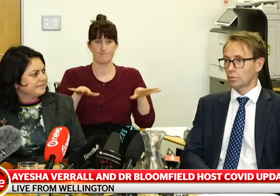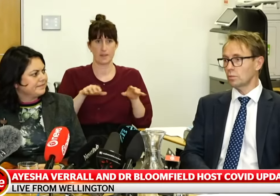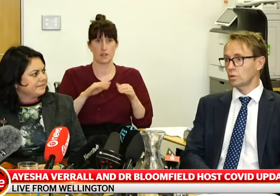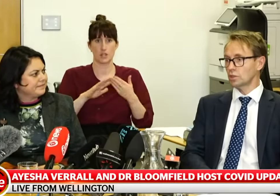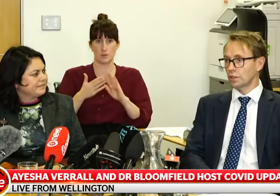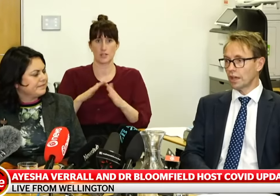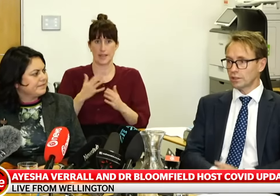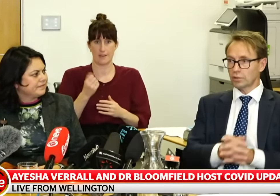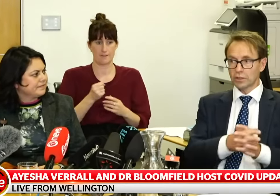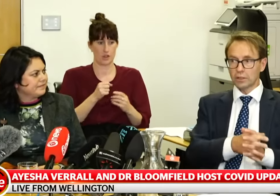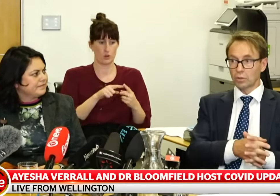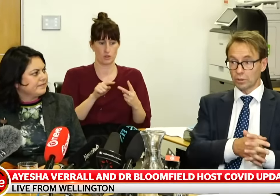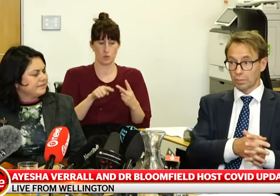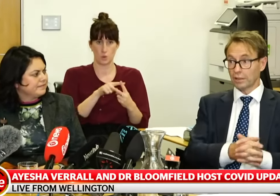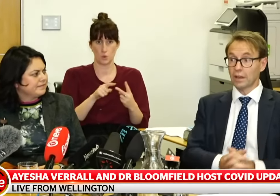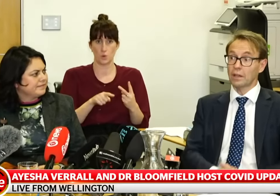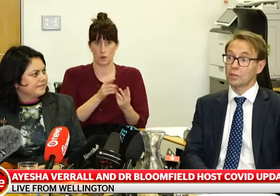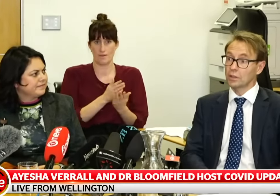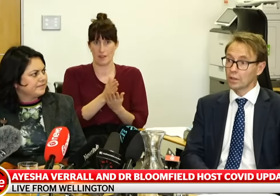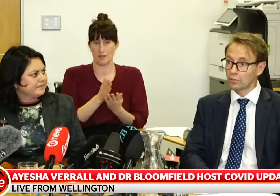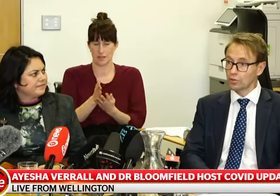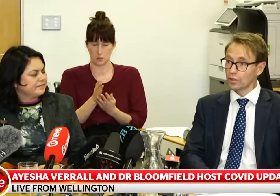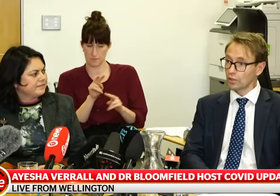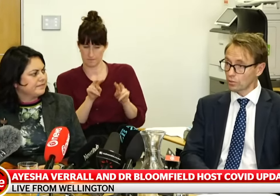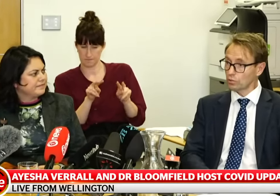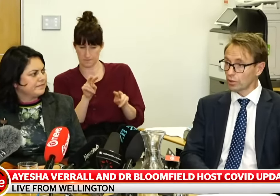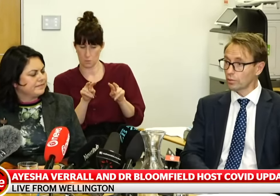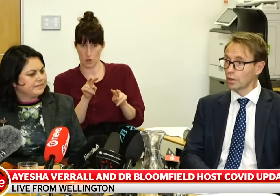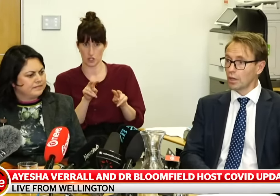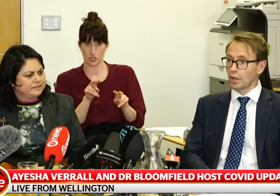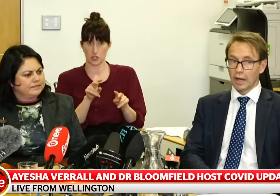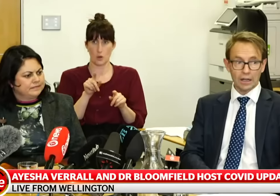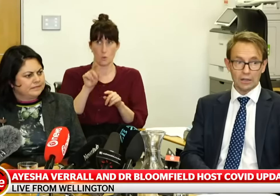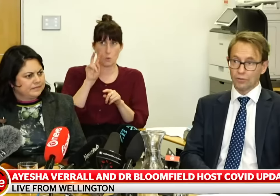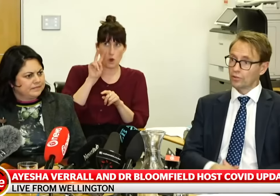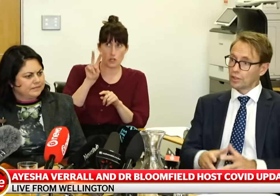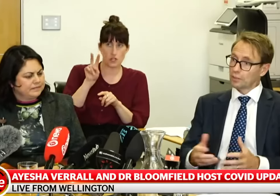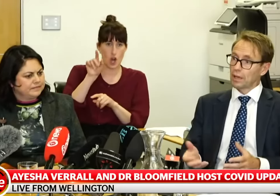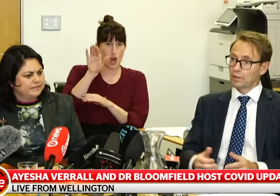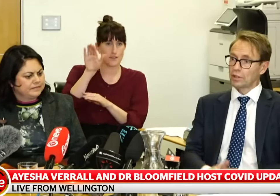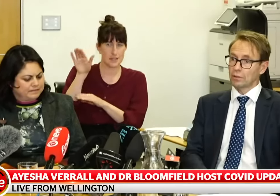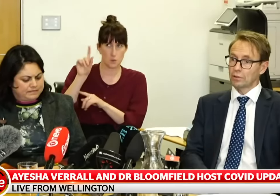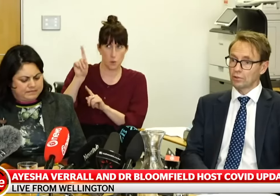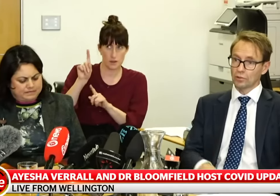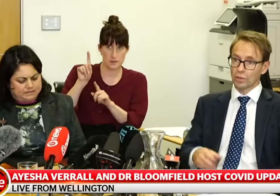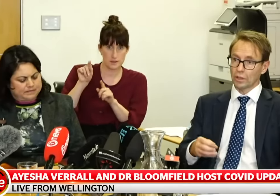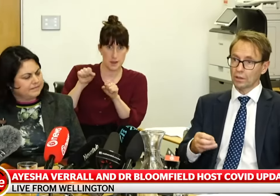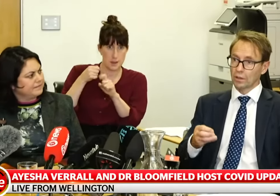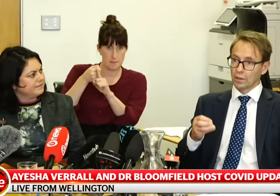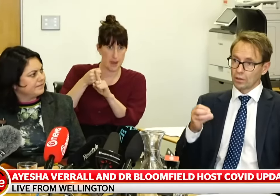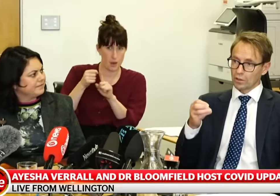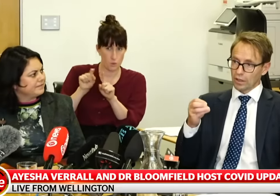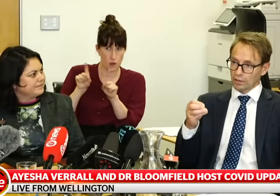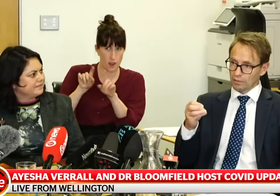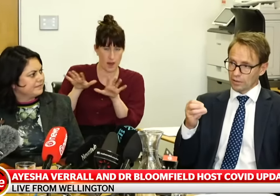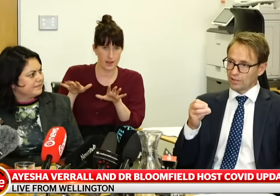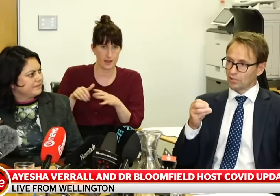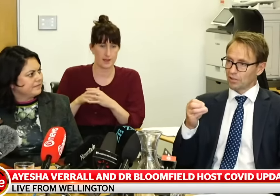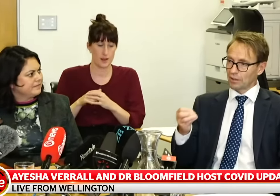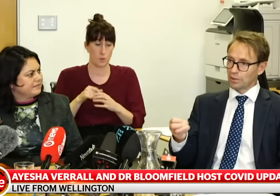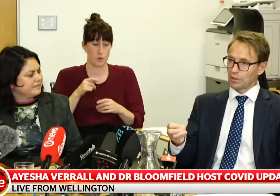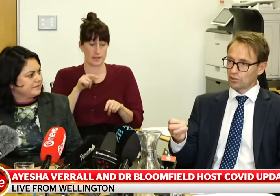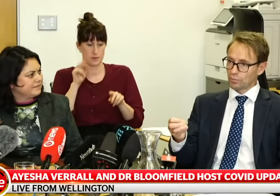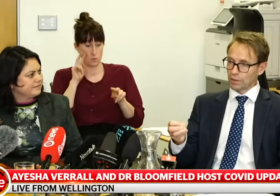and so we're watching actively what impact they're having overseas, and also if there's any impact here. And this is where,